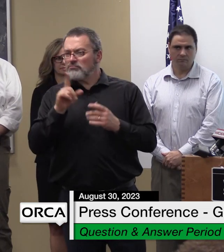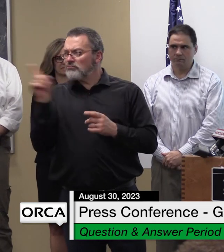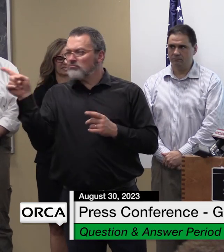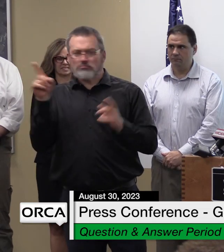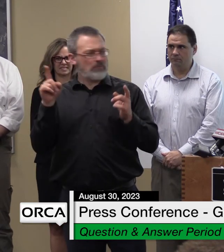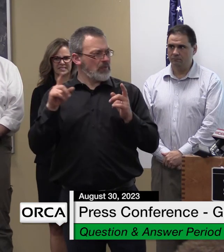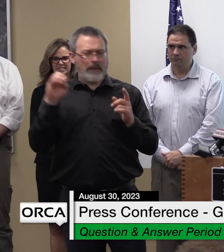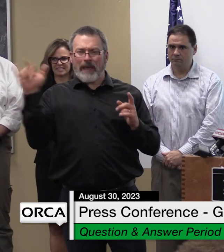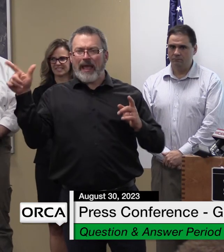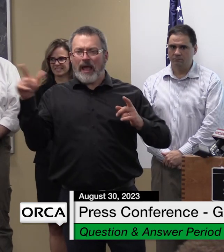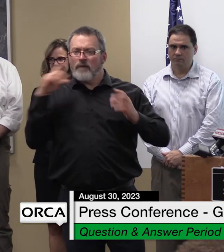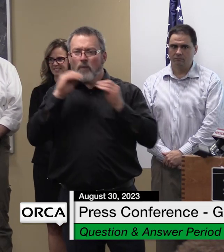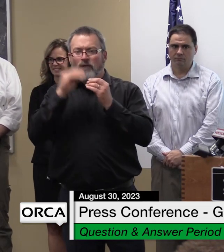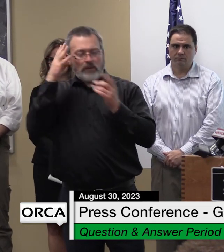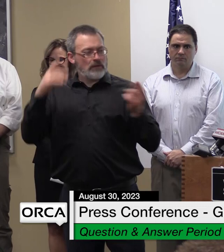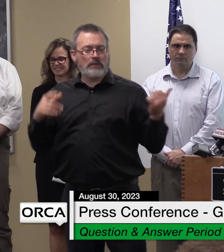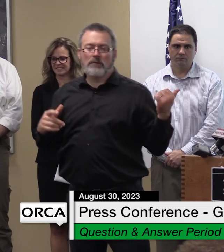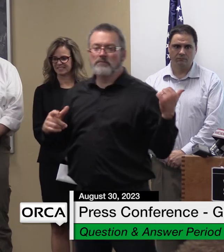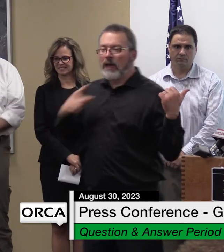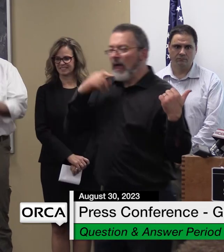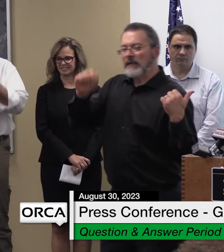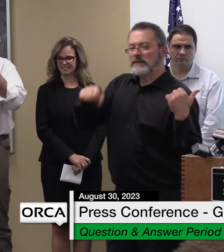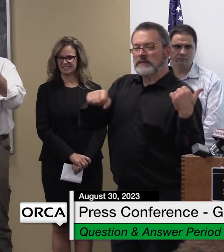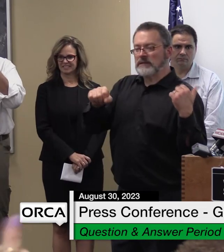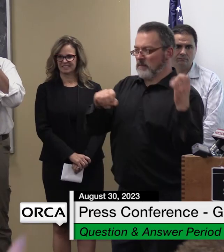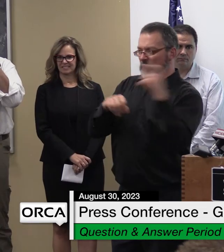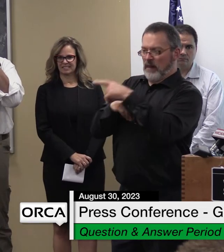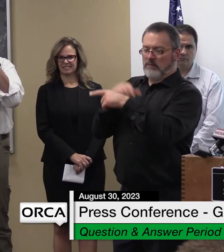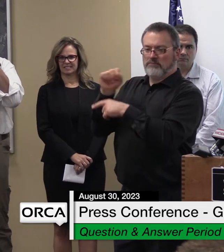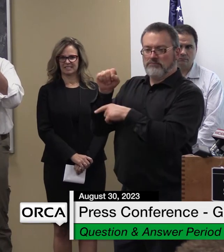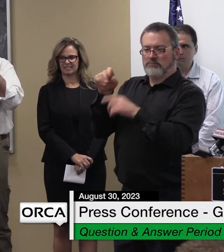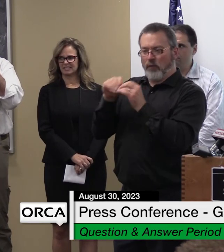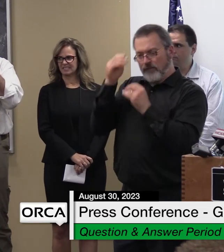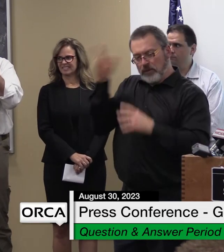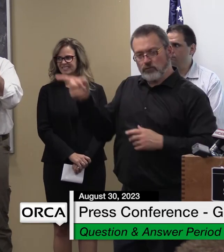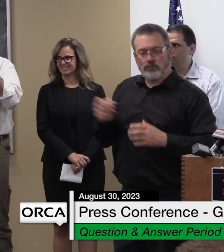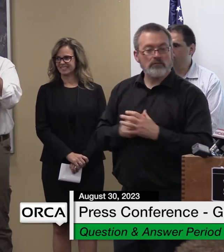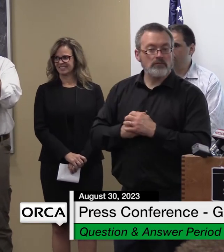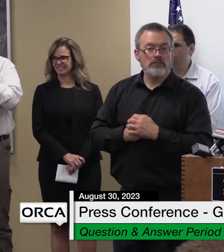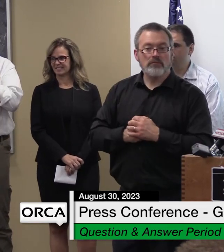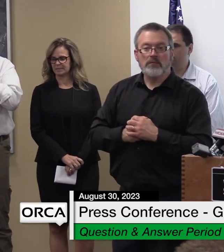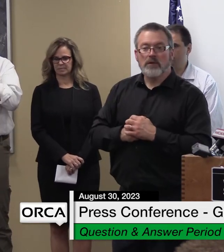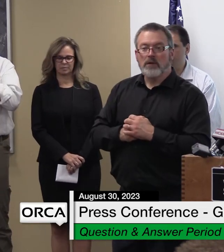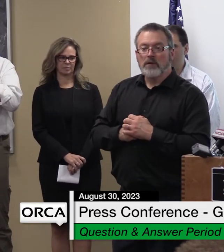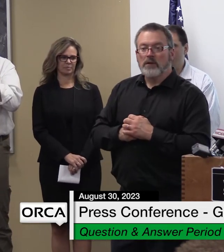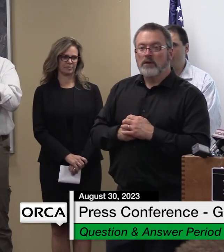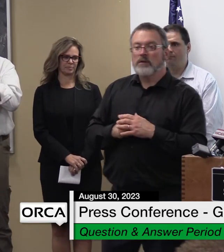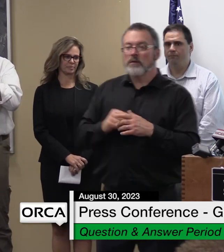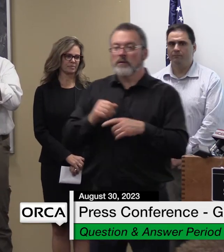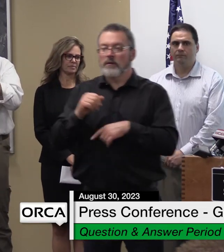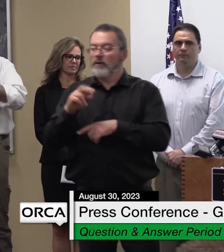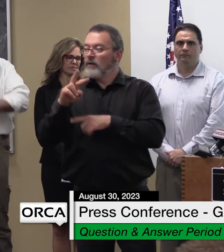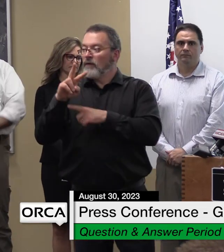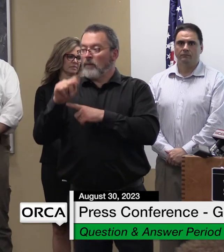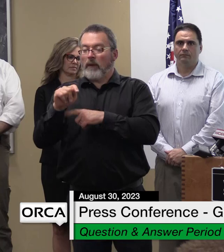please. Okay. Thank you. Thank you. Tim McQuiston, Vermont Business Magazine.